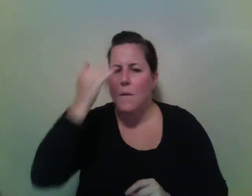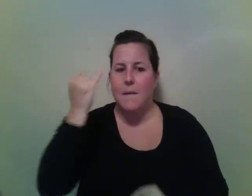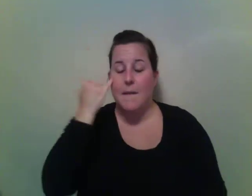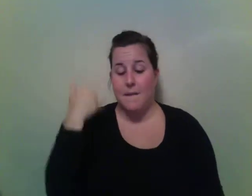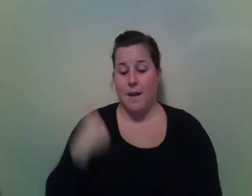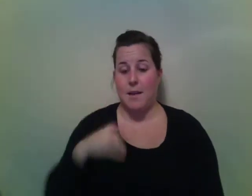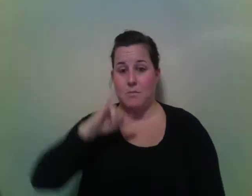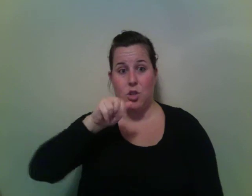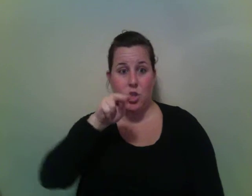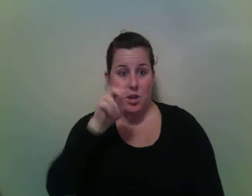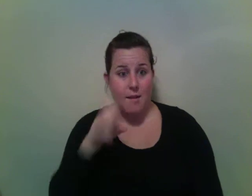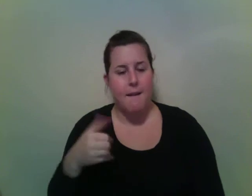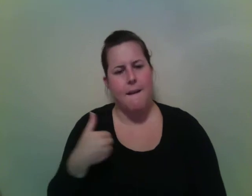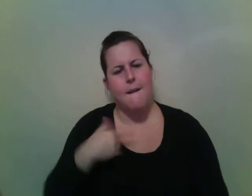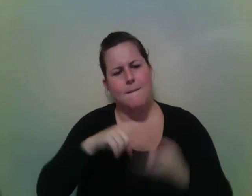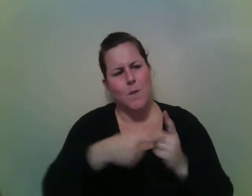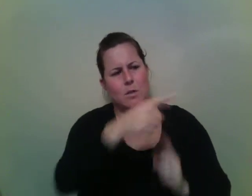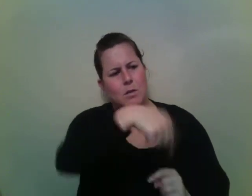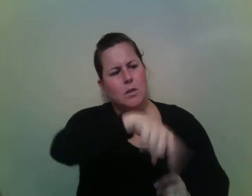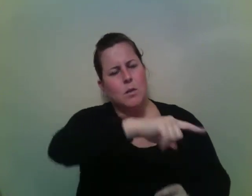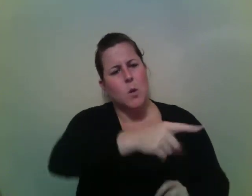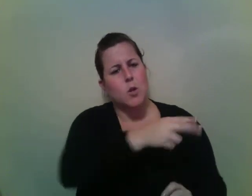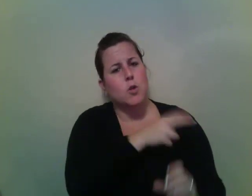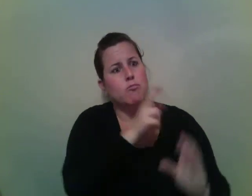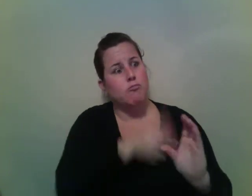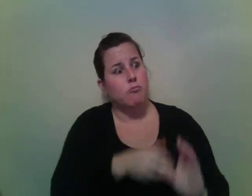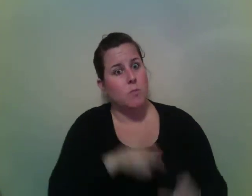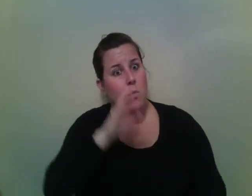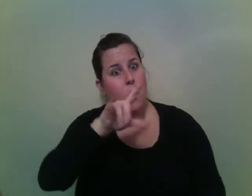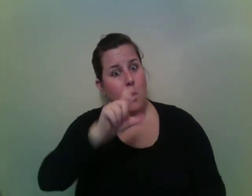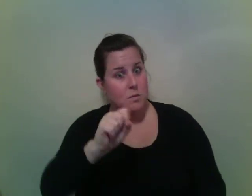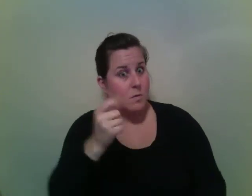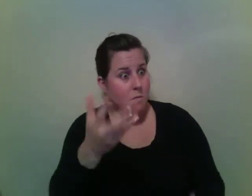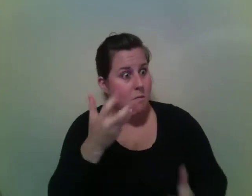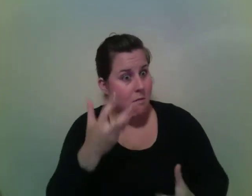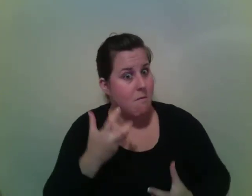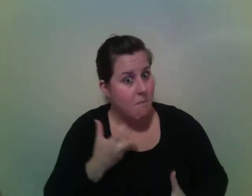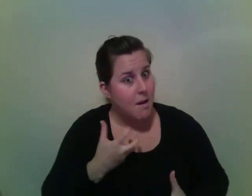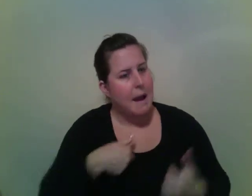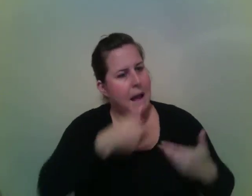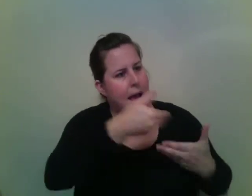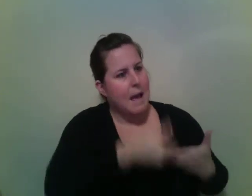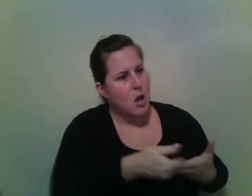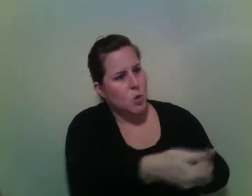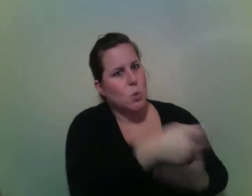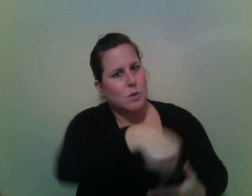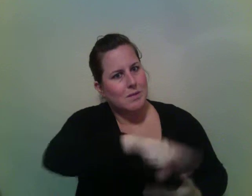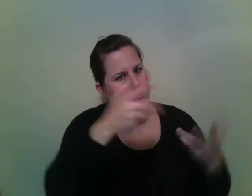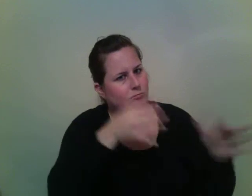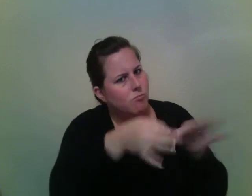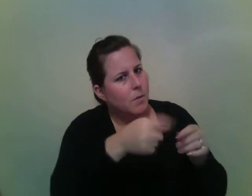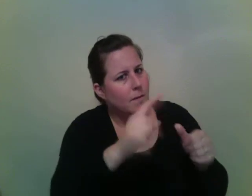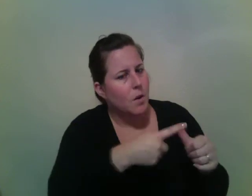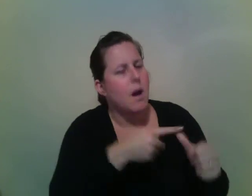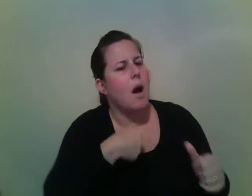and I have these friends that want to jump on the oily train, and I've introduced them, I'm going to get them to sign up with the